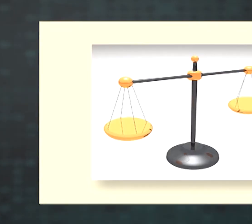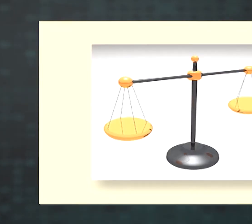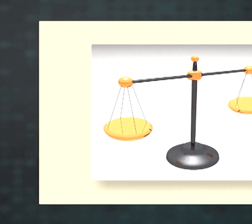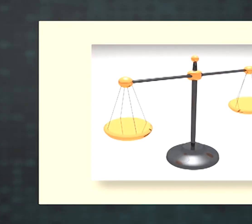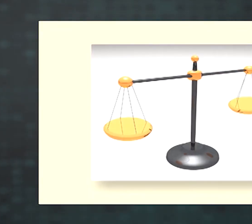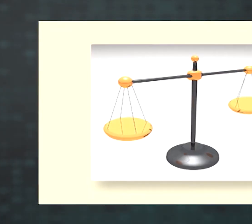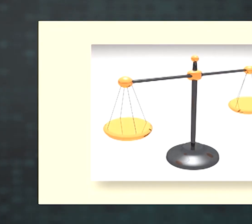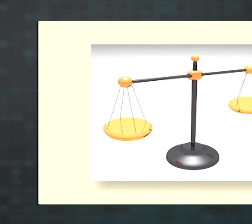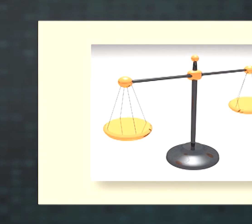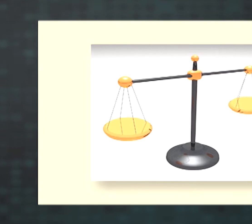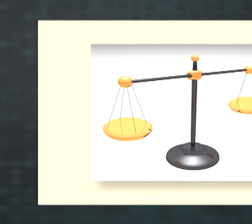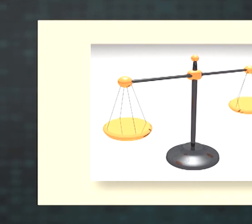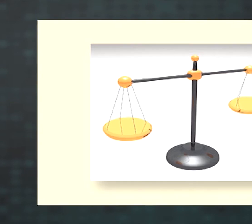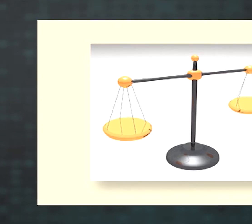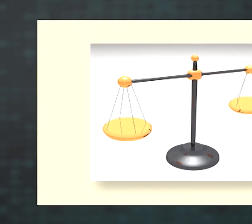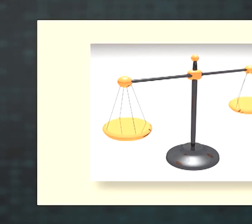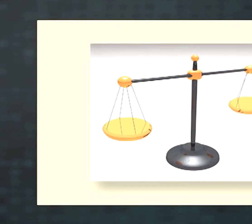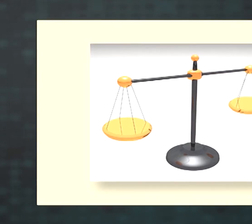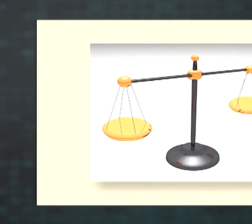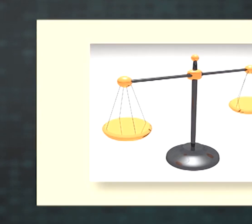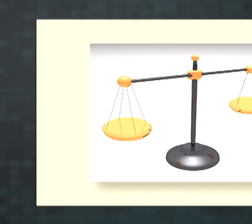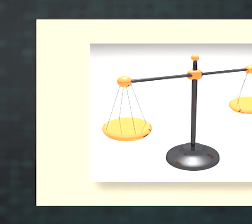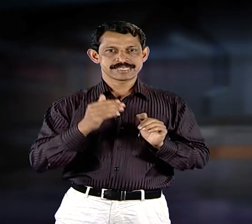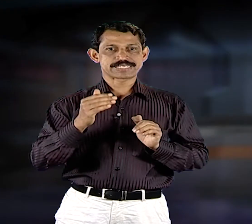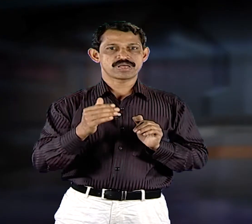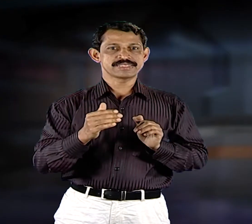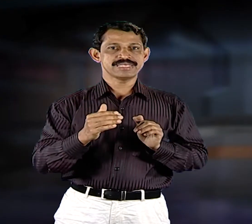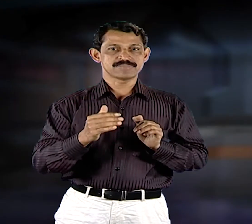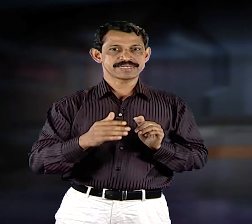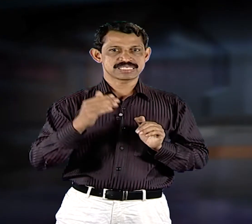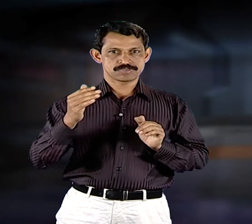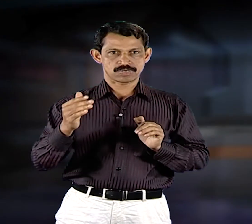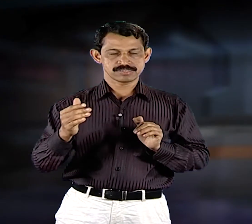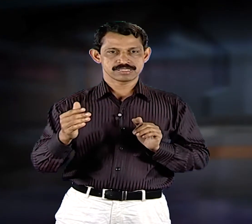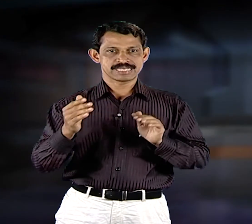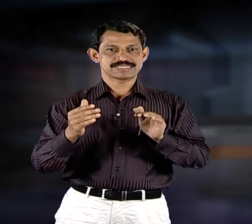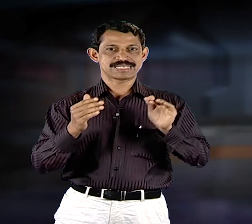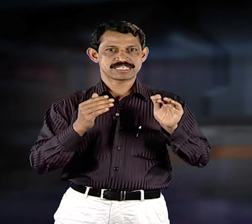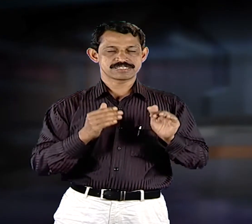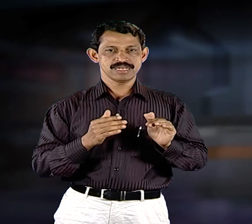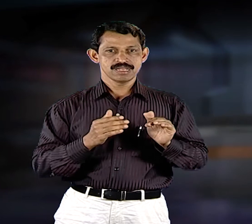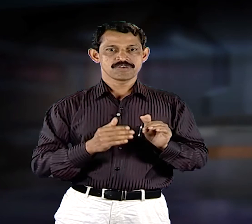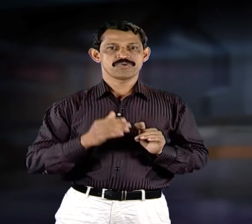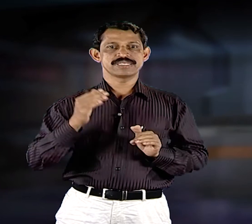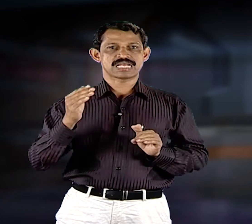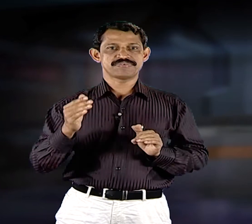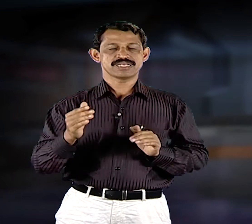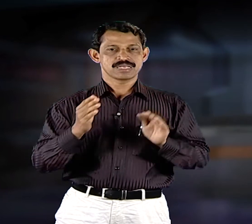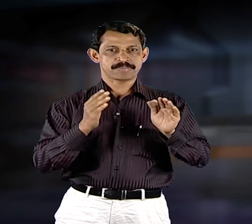They have an interconnection among themselves. Equality among individuals is essential for deriving